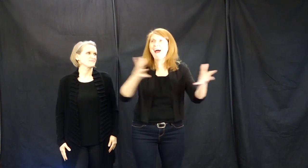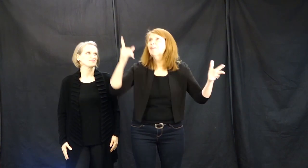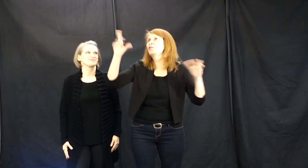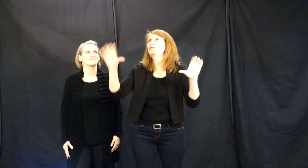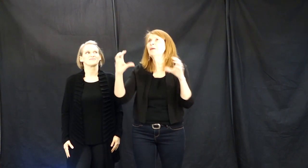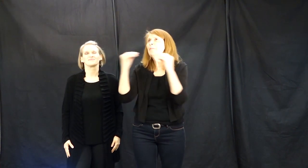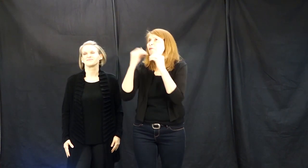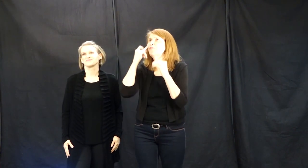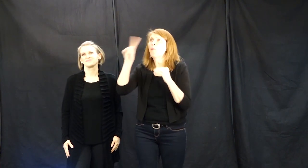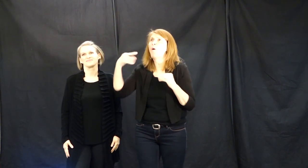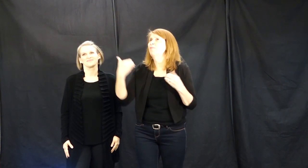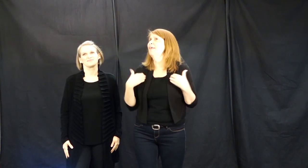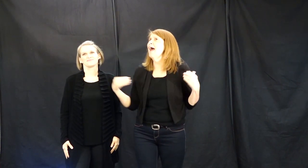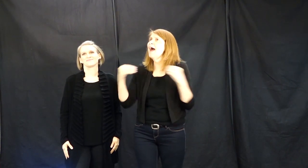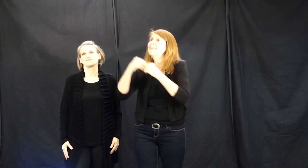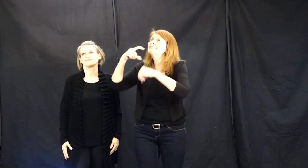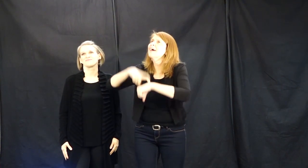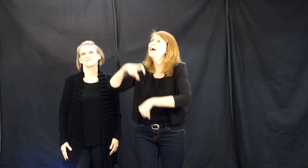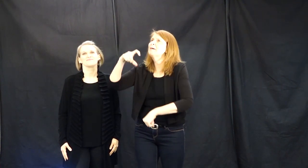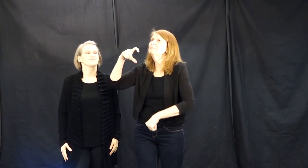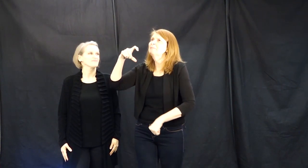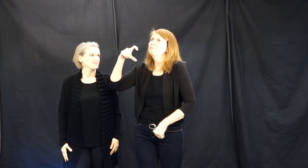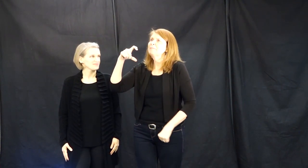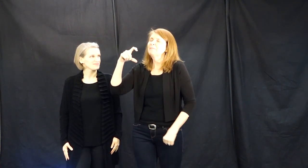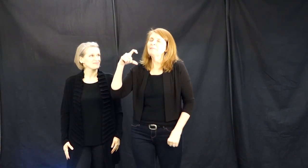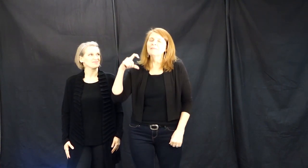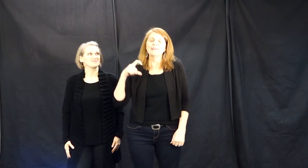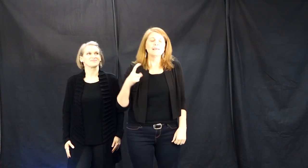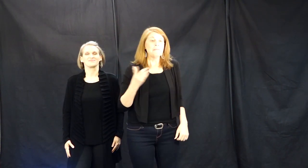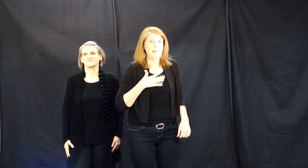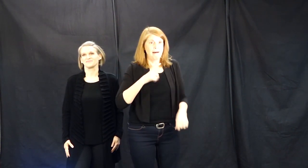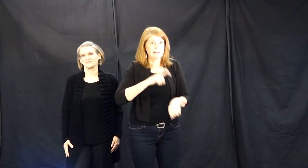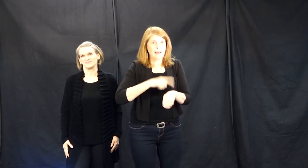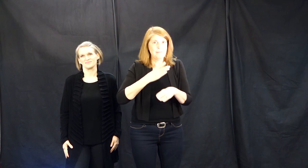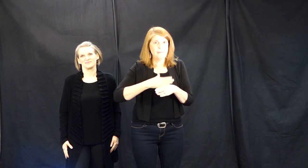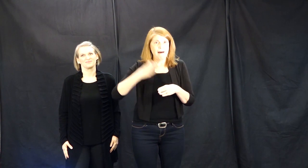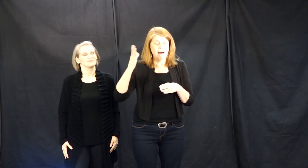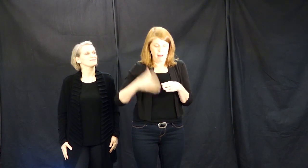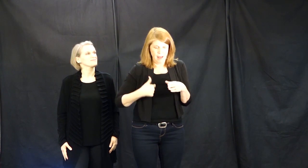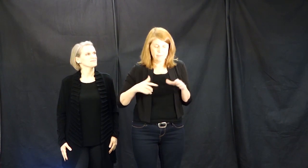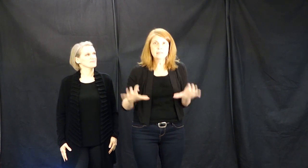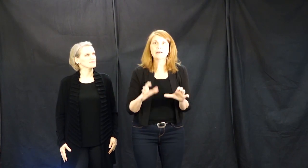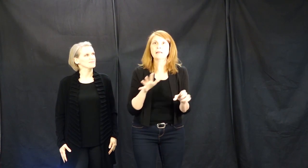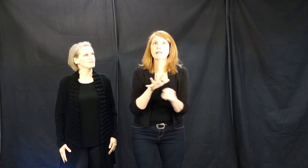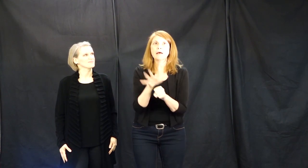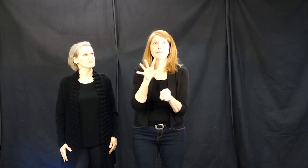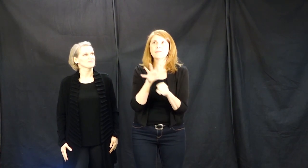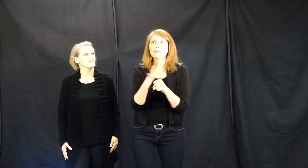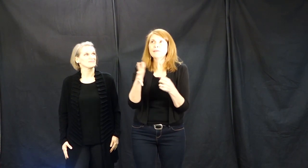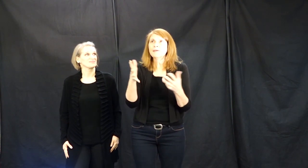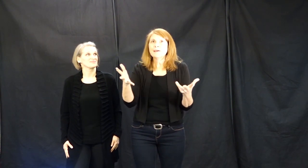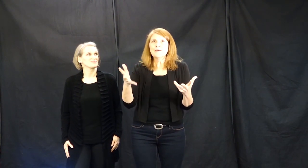much more if you only had time. And when my time is up, have I done enough? Will they tell